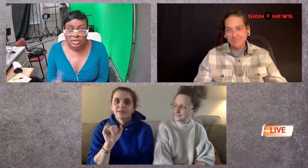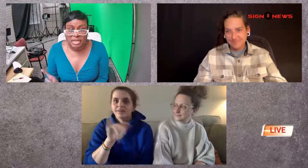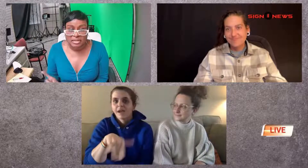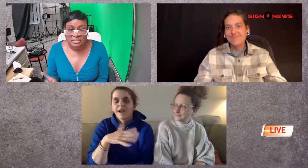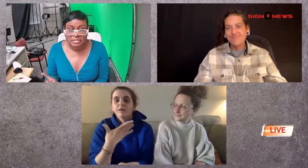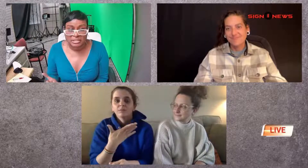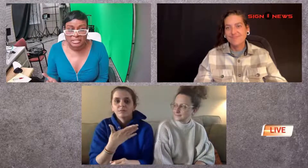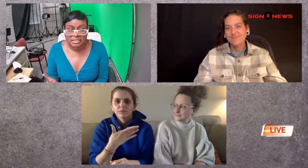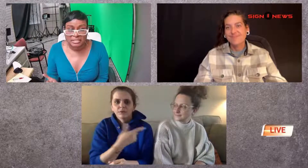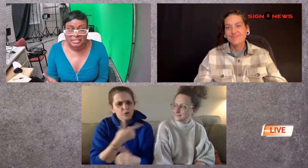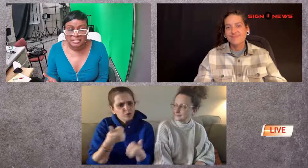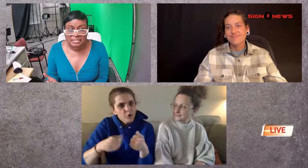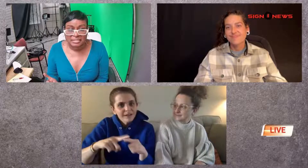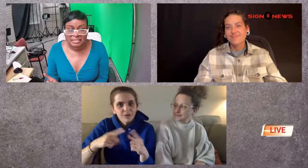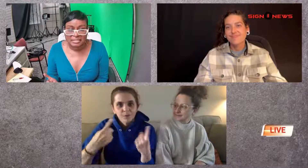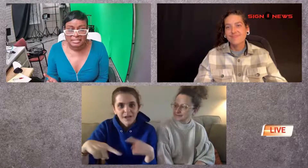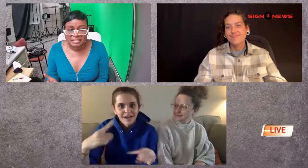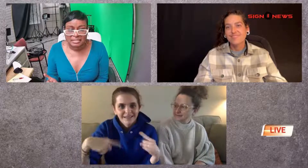Her character